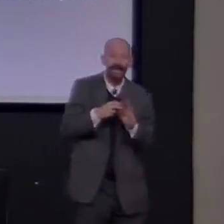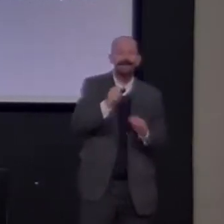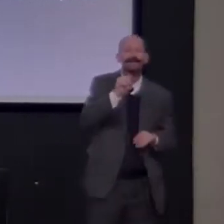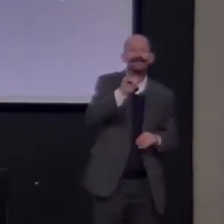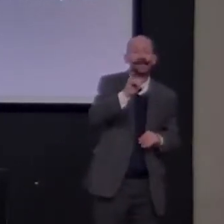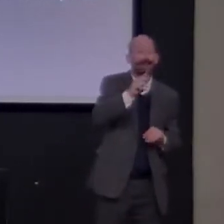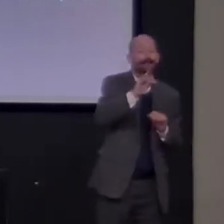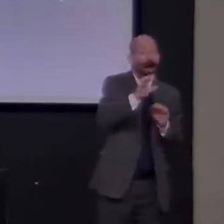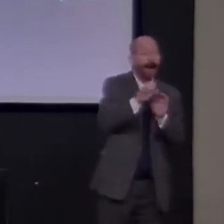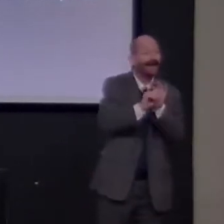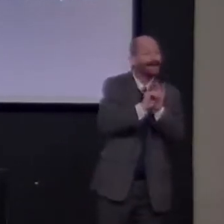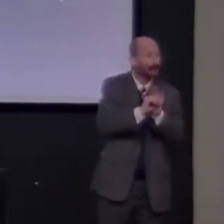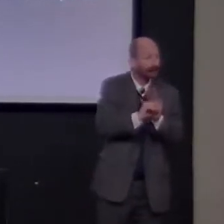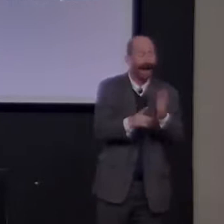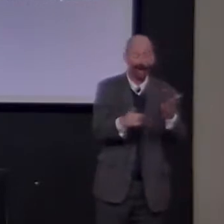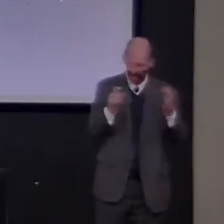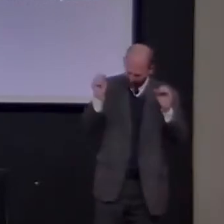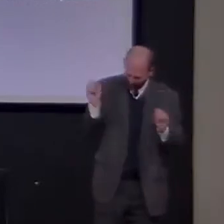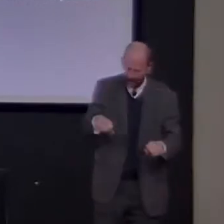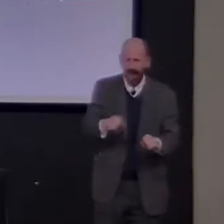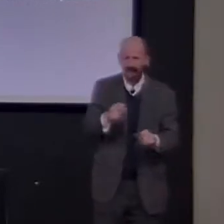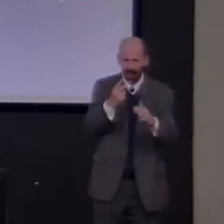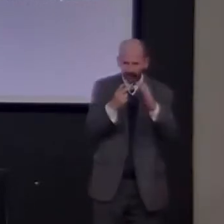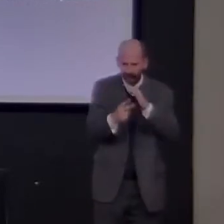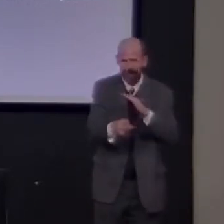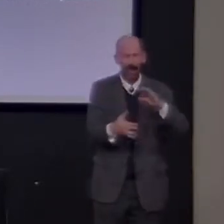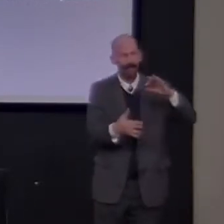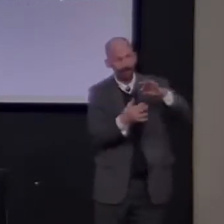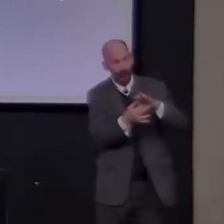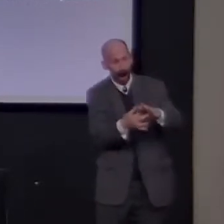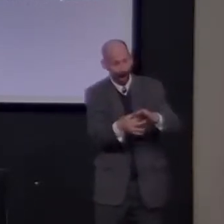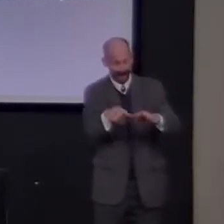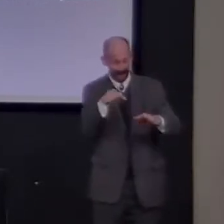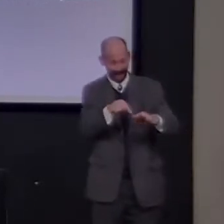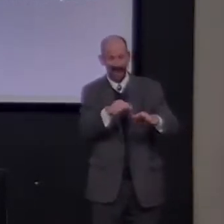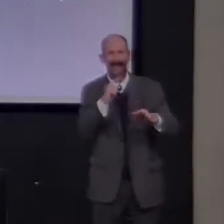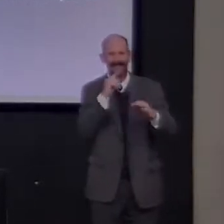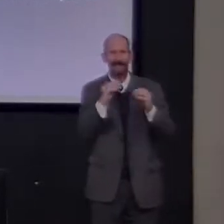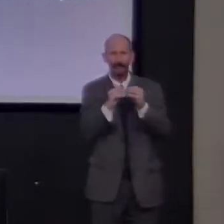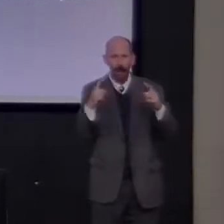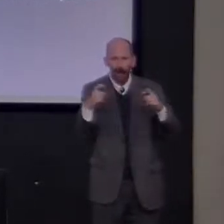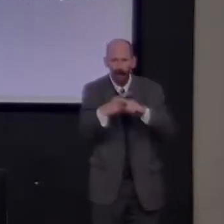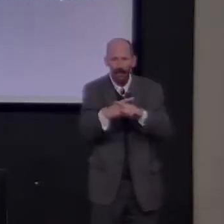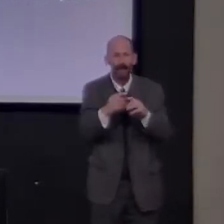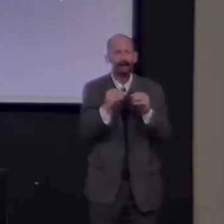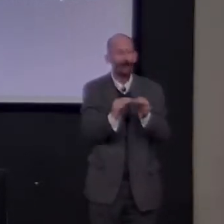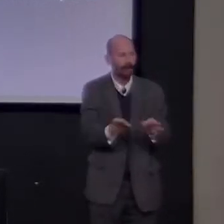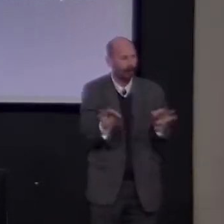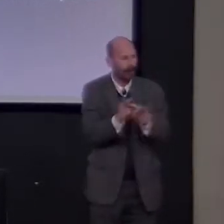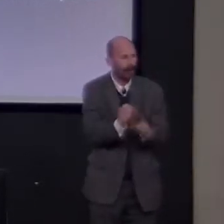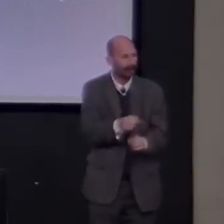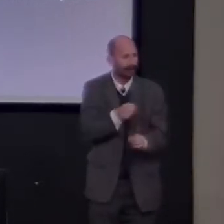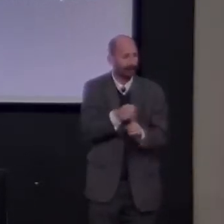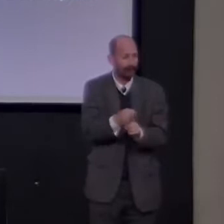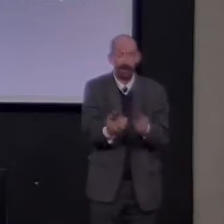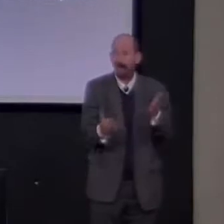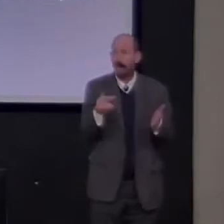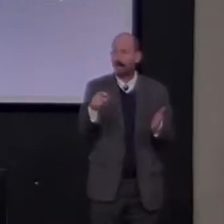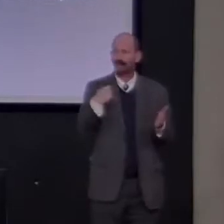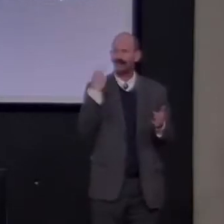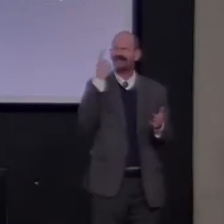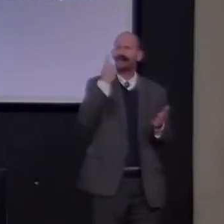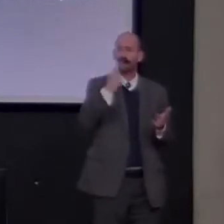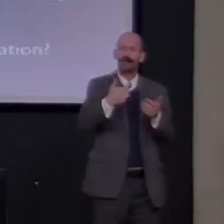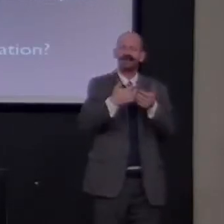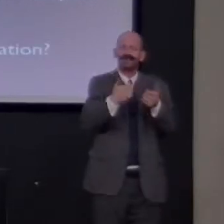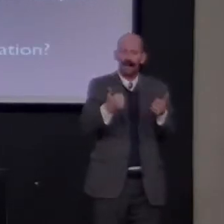and grounding symbols to their quantity representations is more complex. Perhaps we need to think about a separate system for number